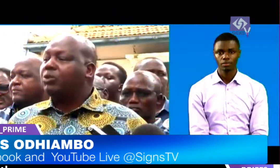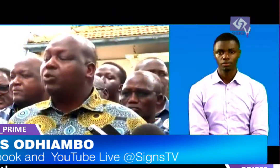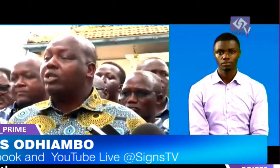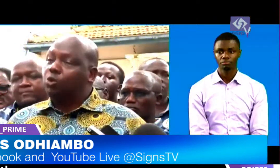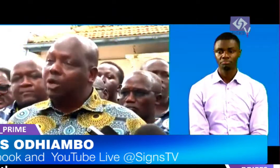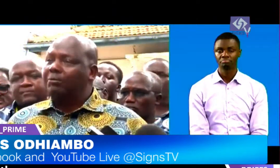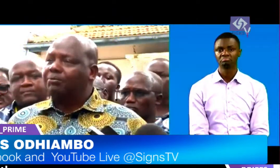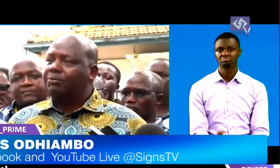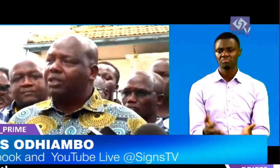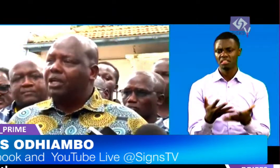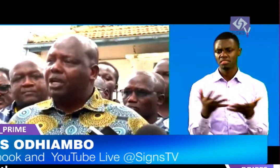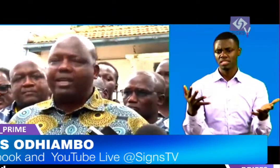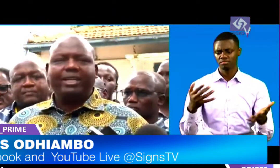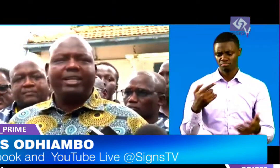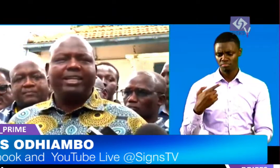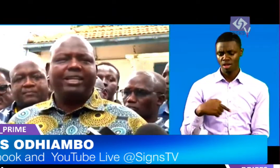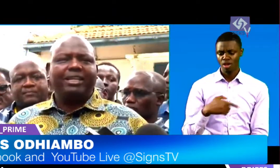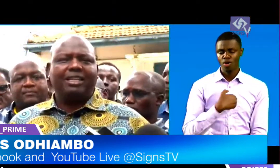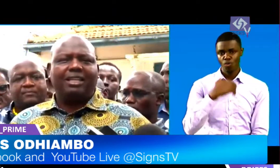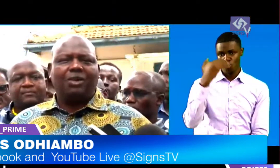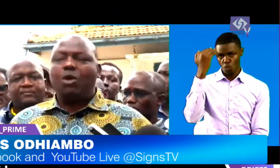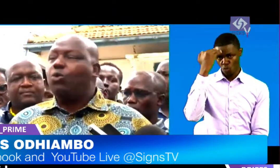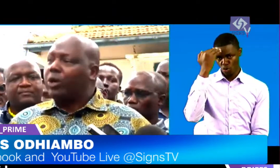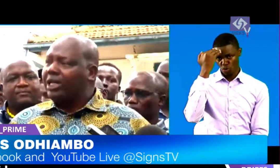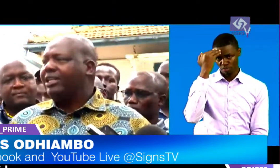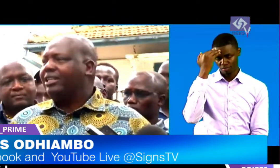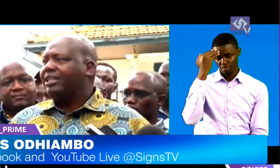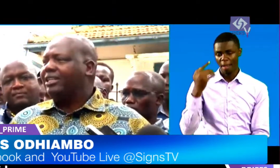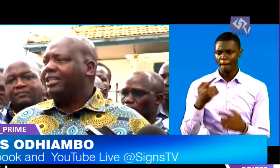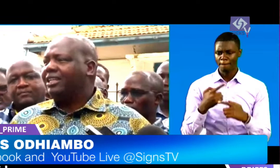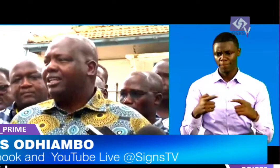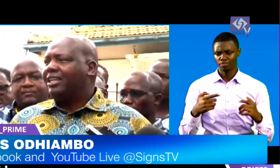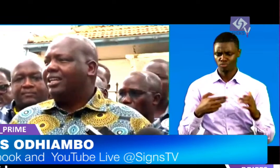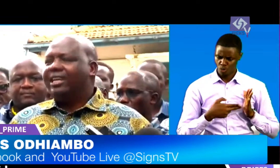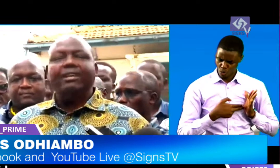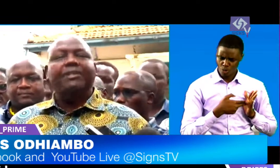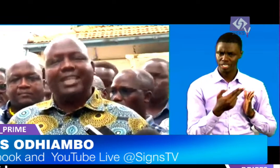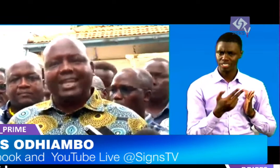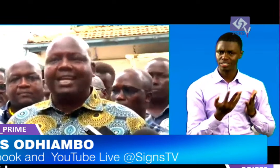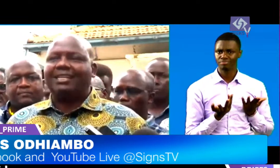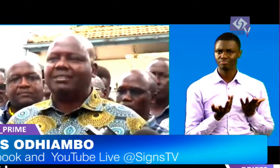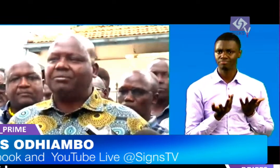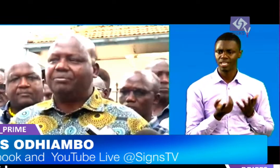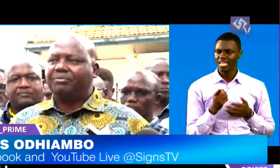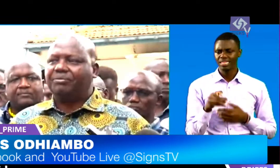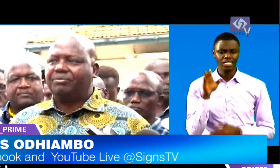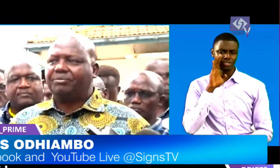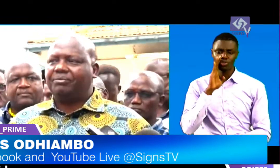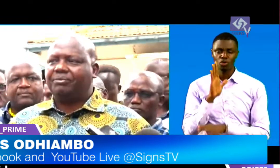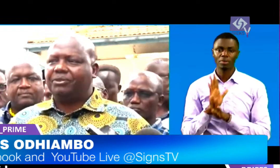Ile mambo ambayo tunajua, lakini kwa ukweli hii ni fitina